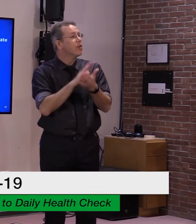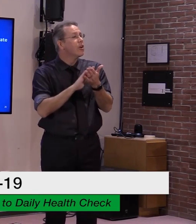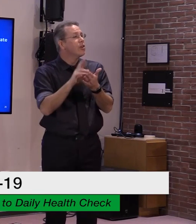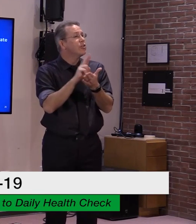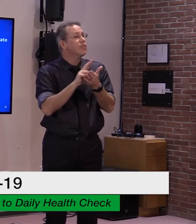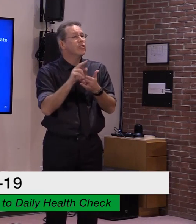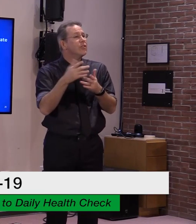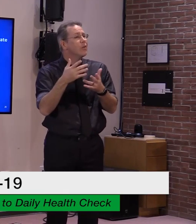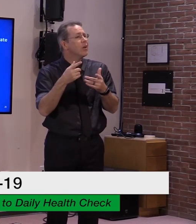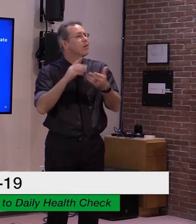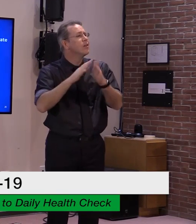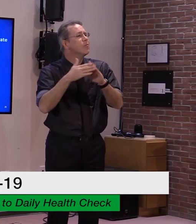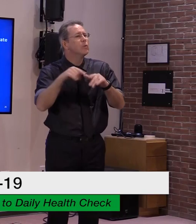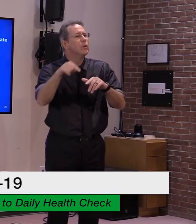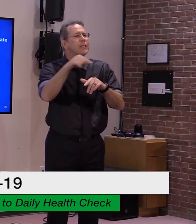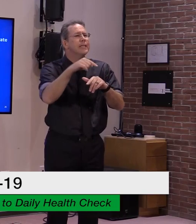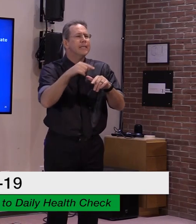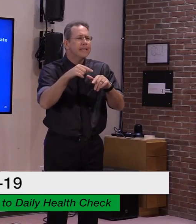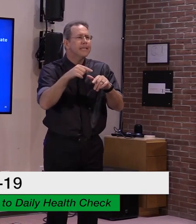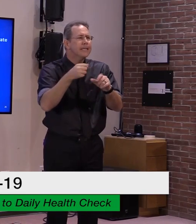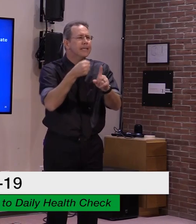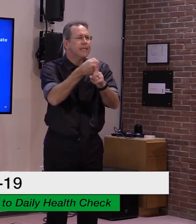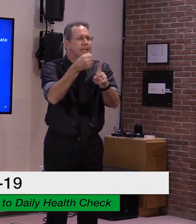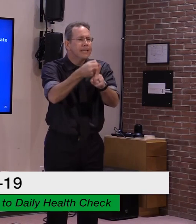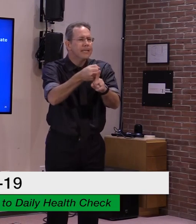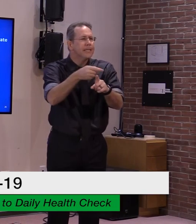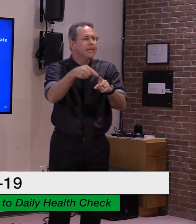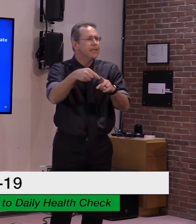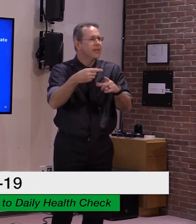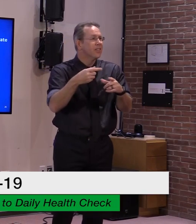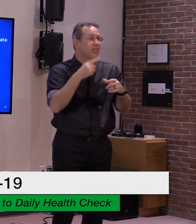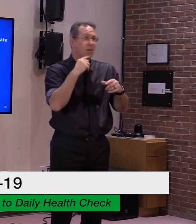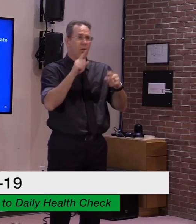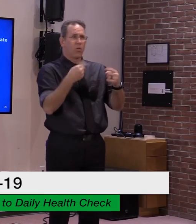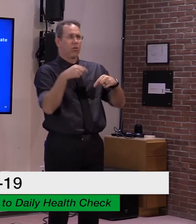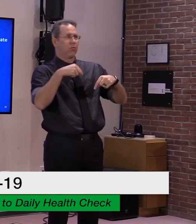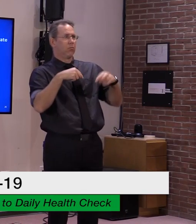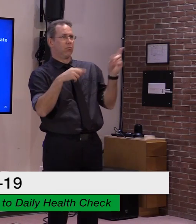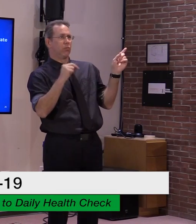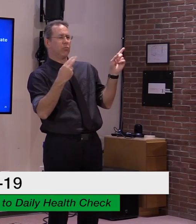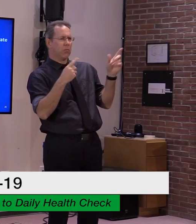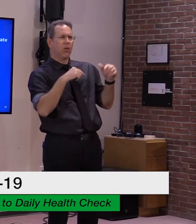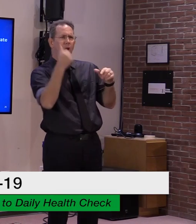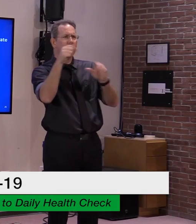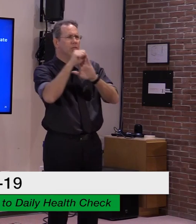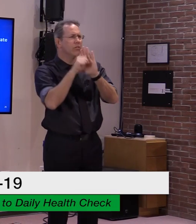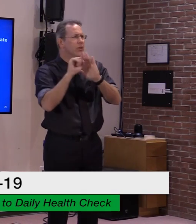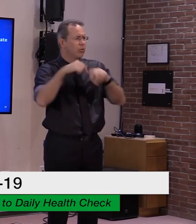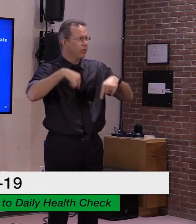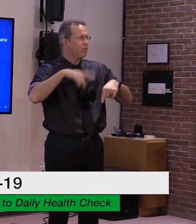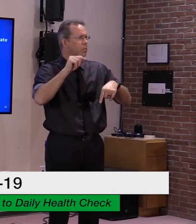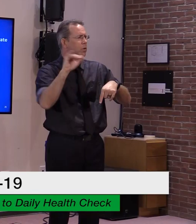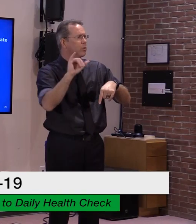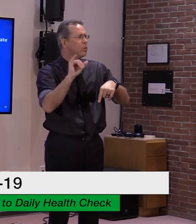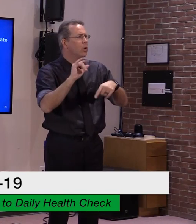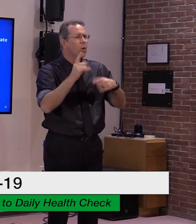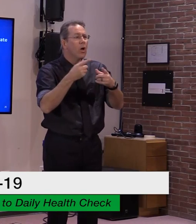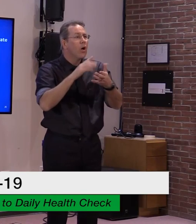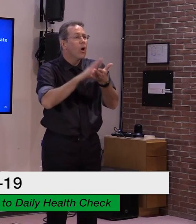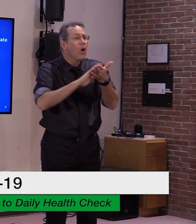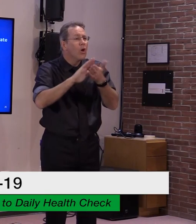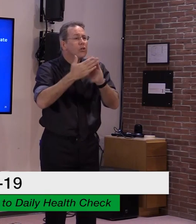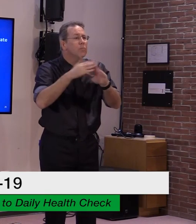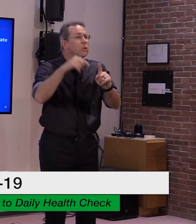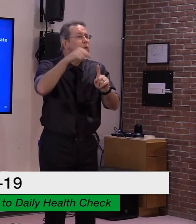campuses both here at home and across the region so again another important reason as many students are traveling home for thanksgiving for